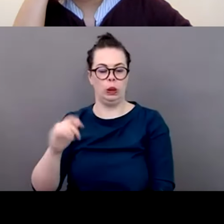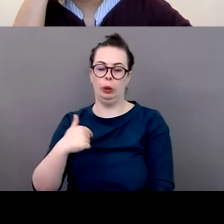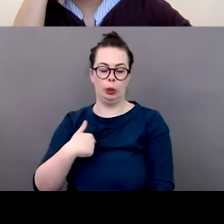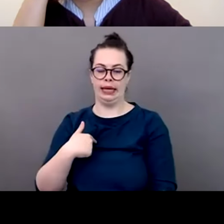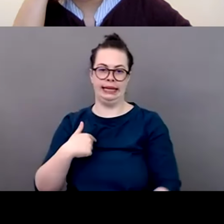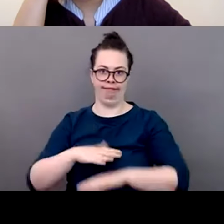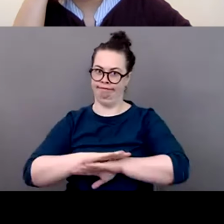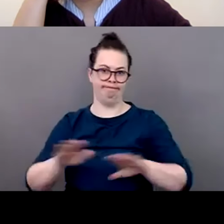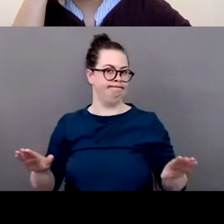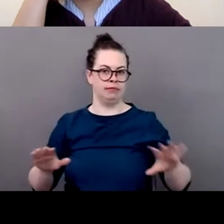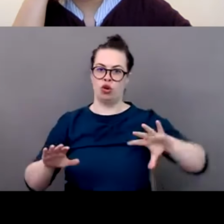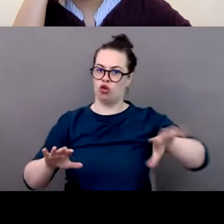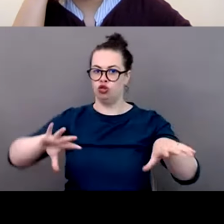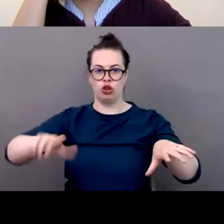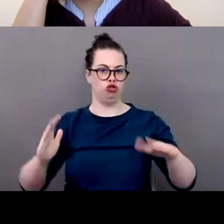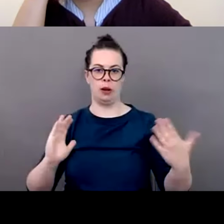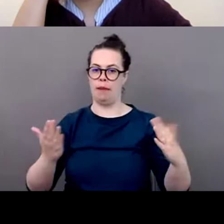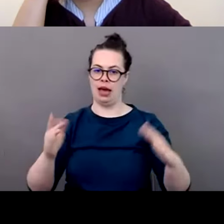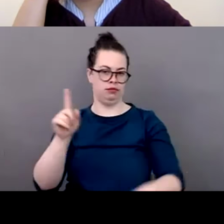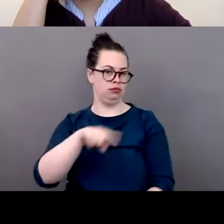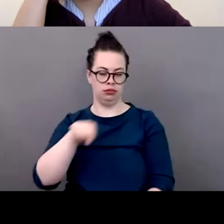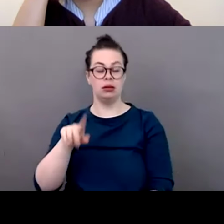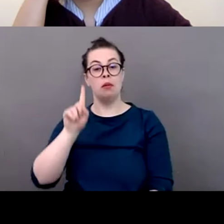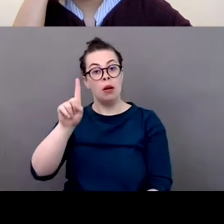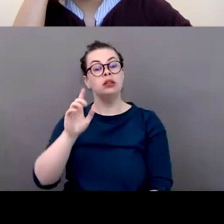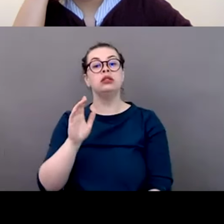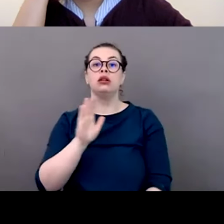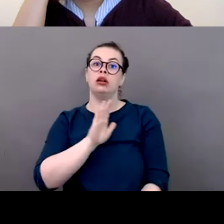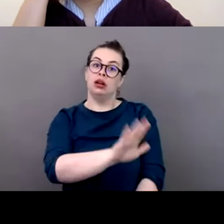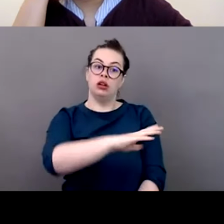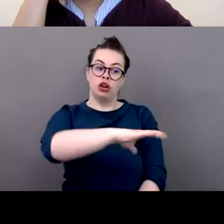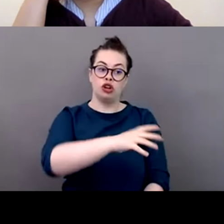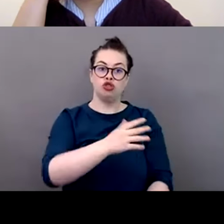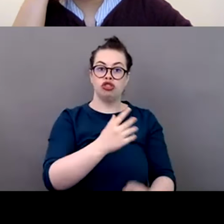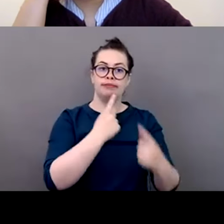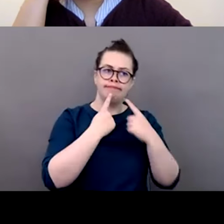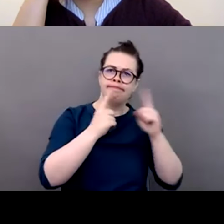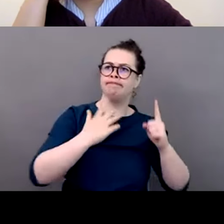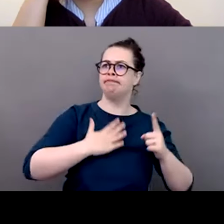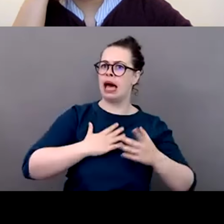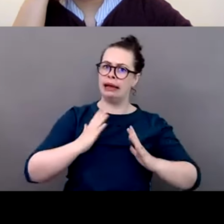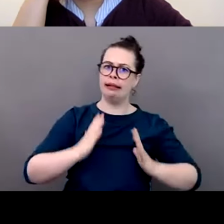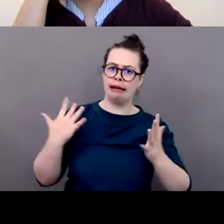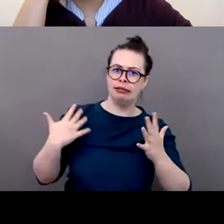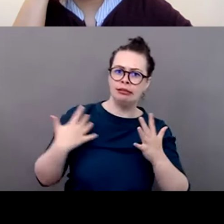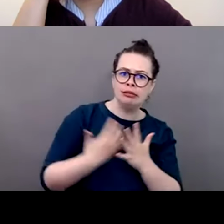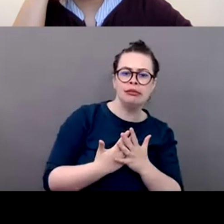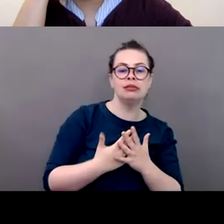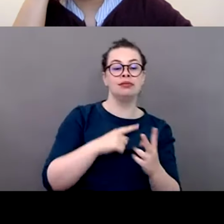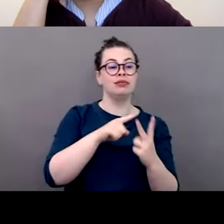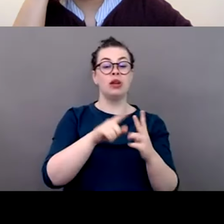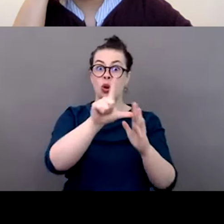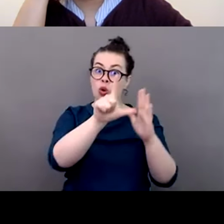the countries, but we need testimonies. We need information about legal and regulatory